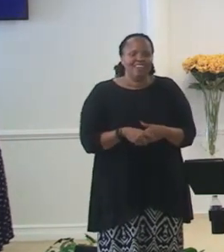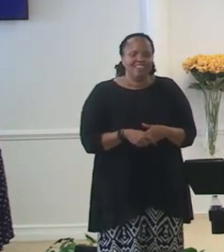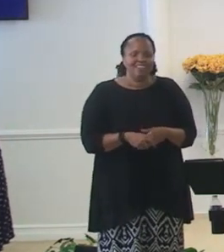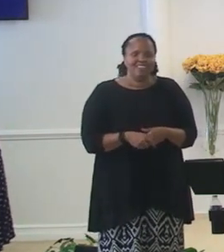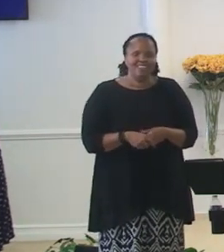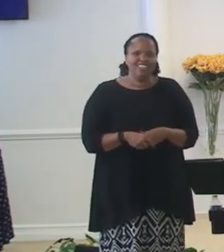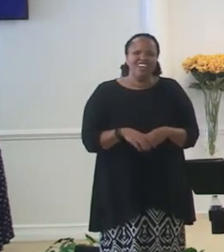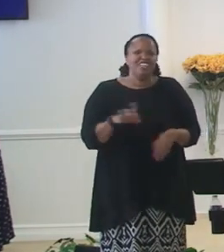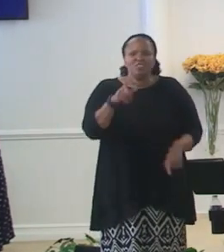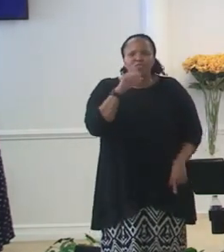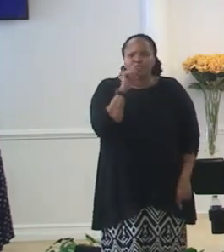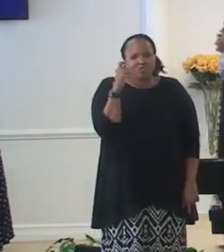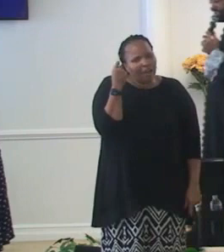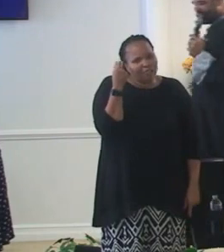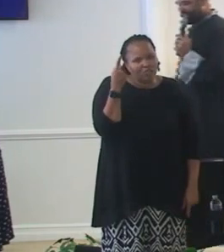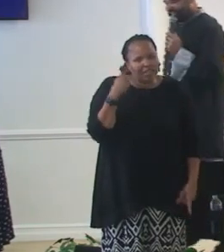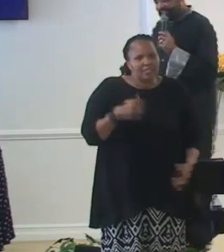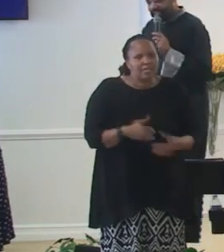Y'all ain't getting this. Y'all ain't.